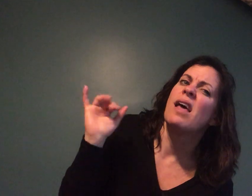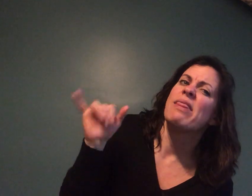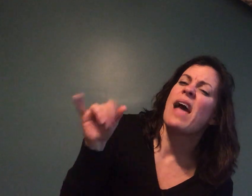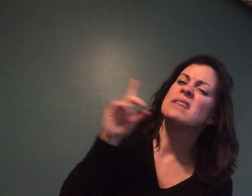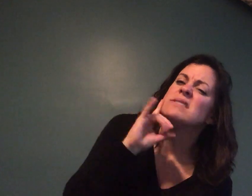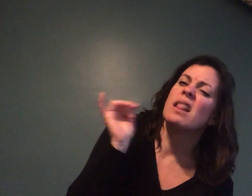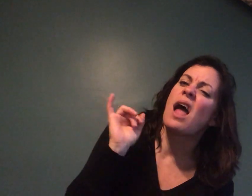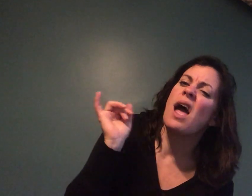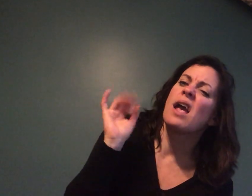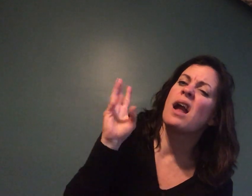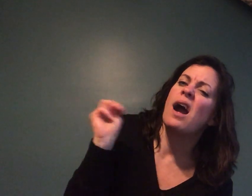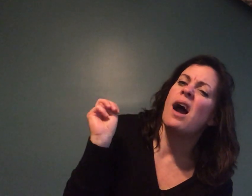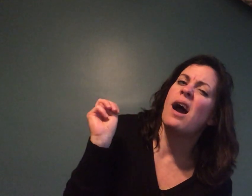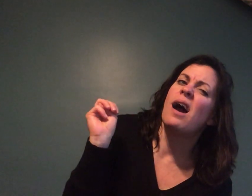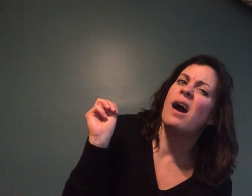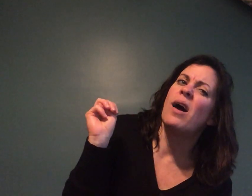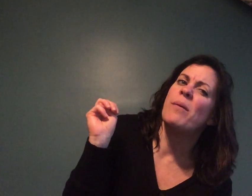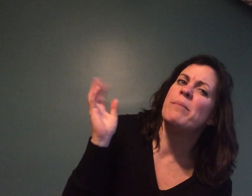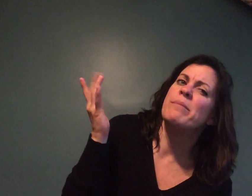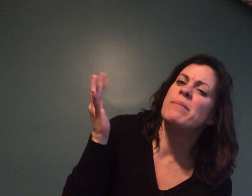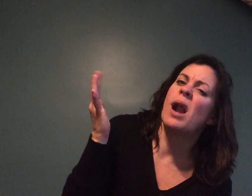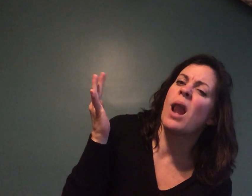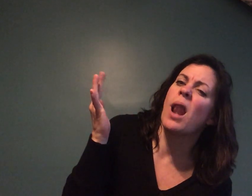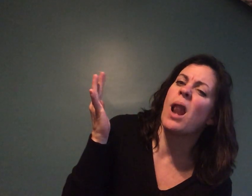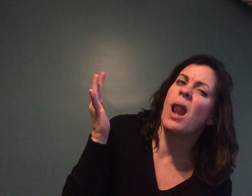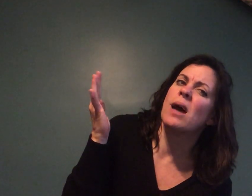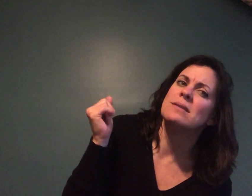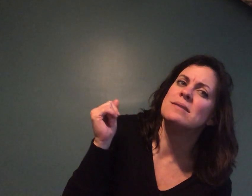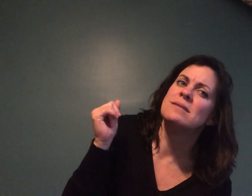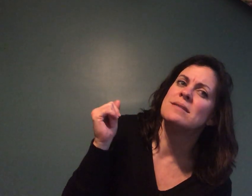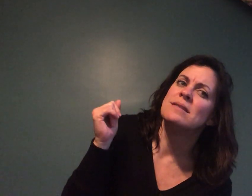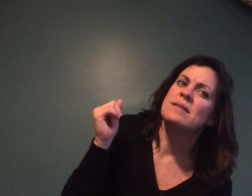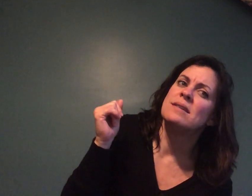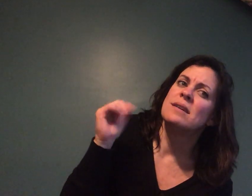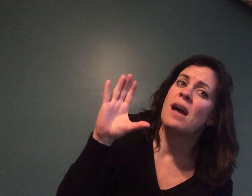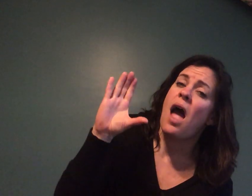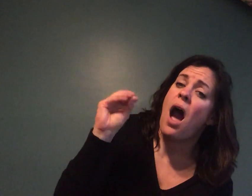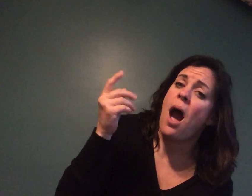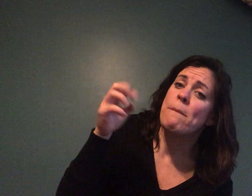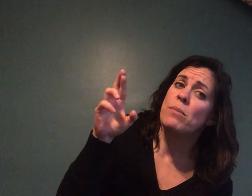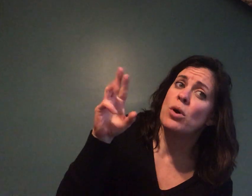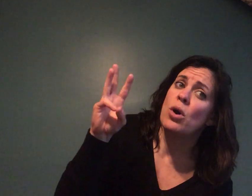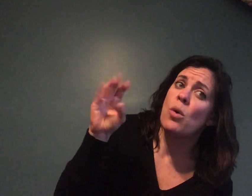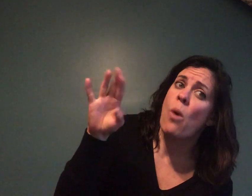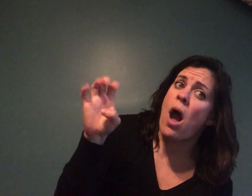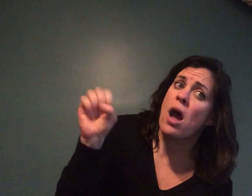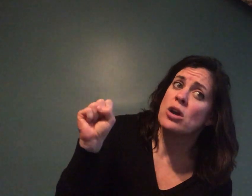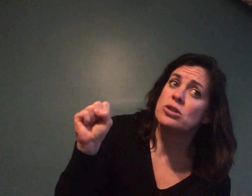the copper wire? It's copper wire. It's one of your twisted up wires, isn't it?